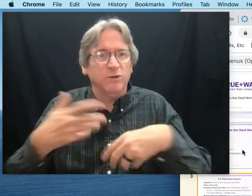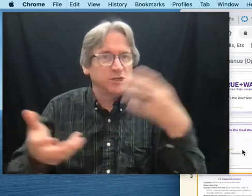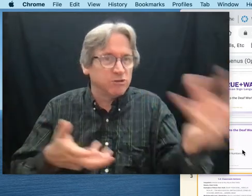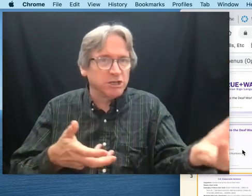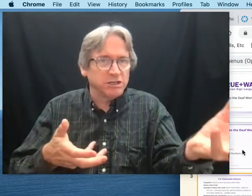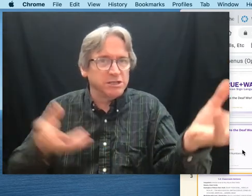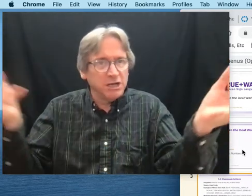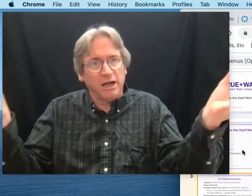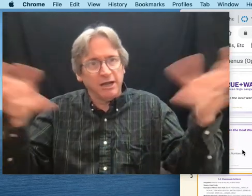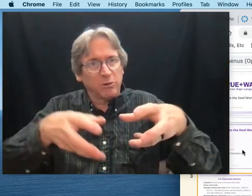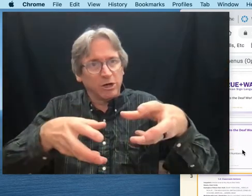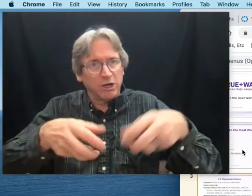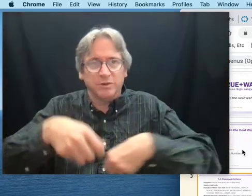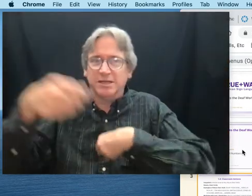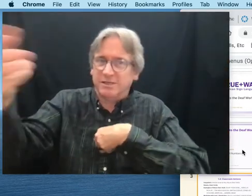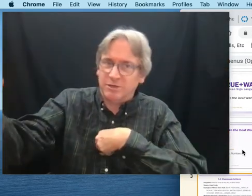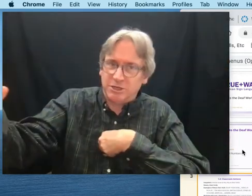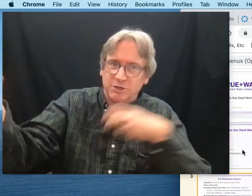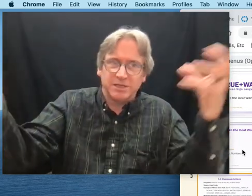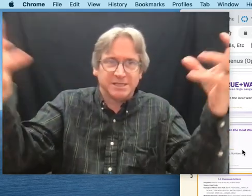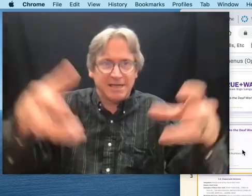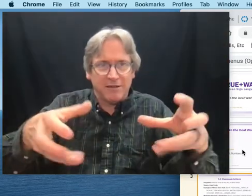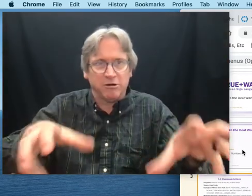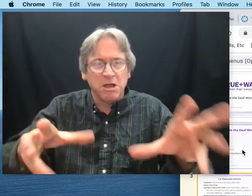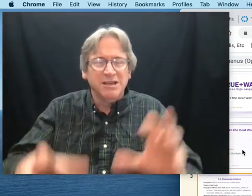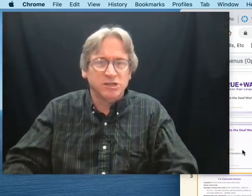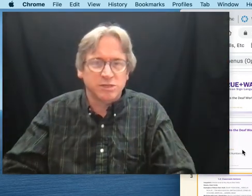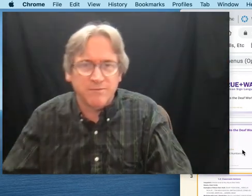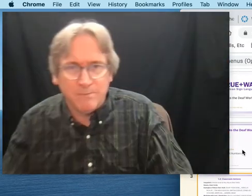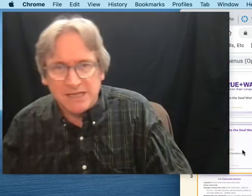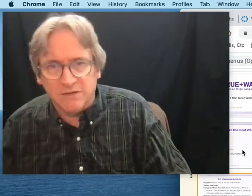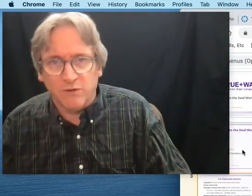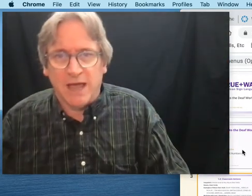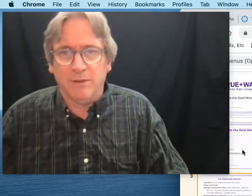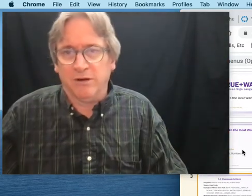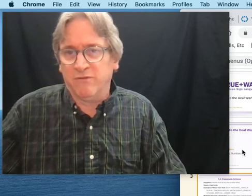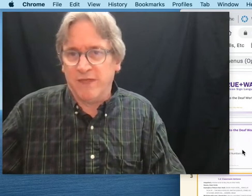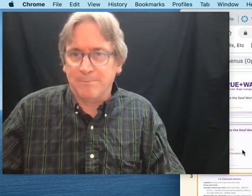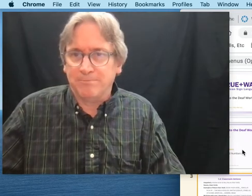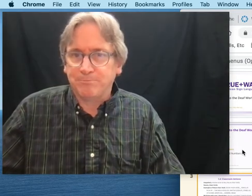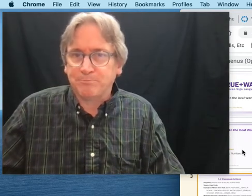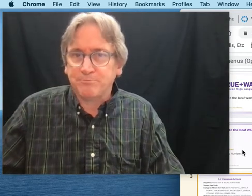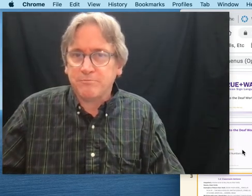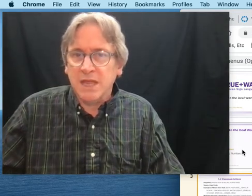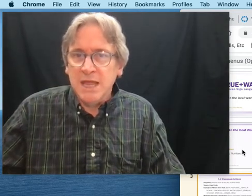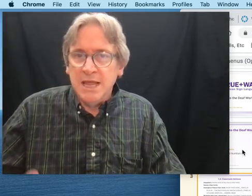can give you instructions on here. We're going to do this. I want you to do this together. So some basic vocabulary for that.